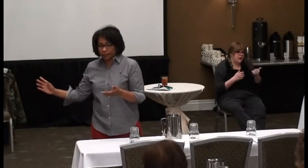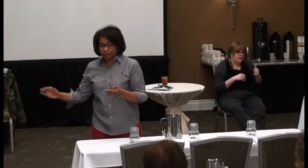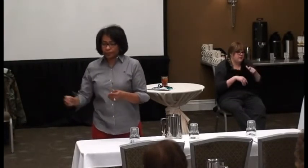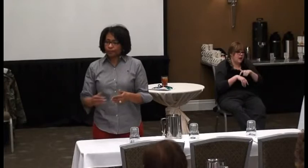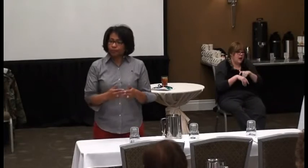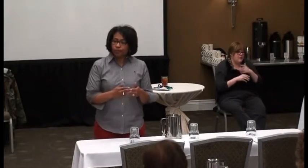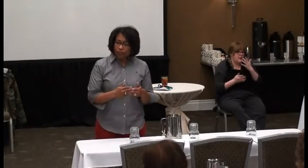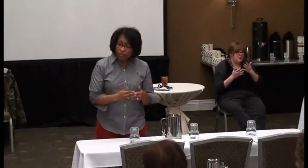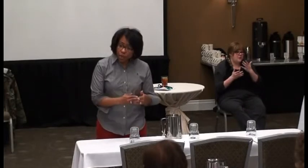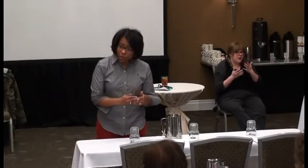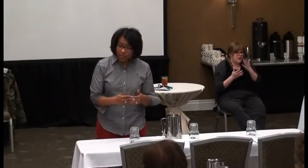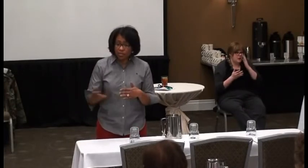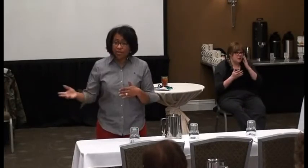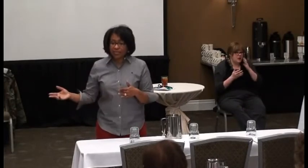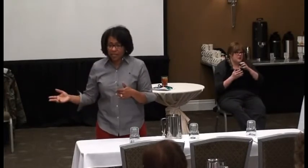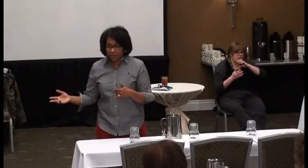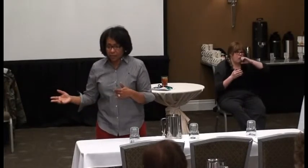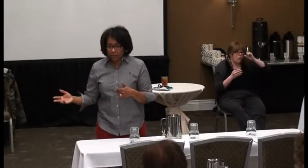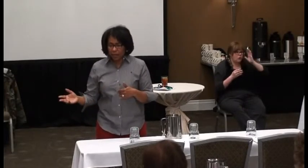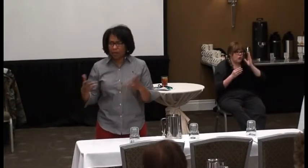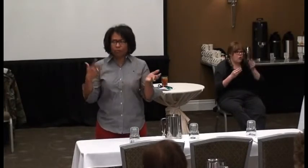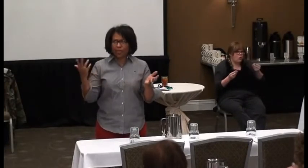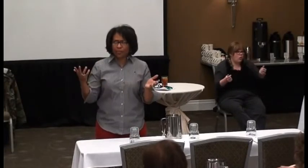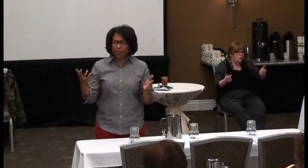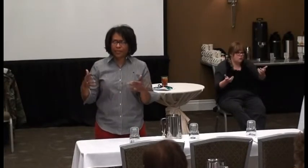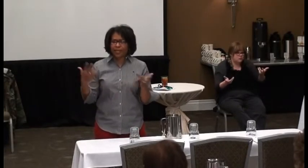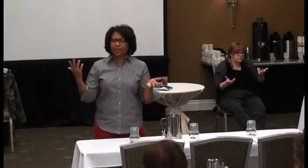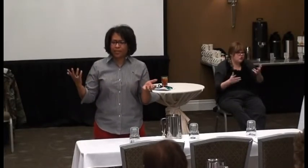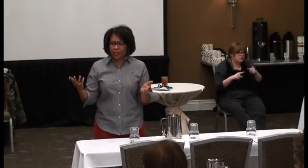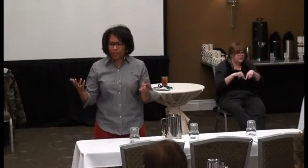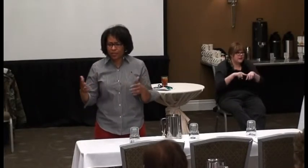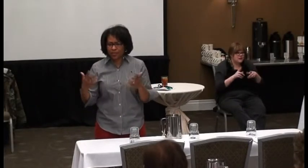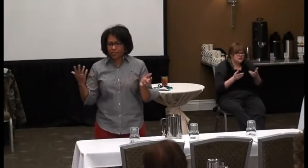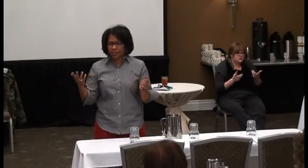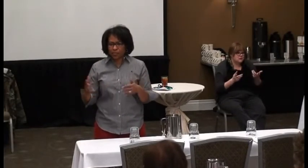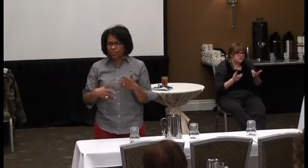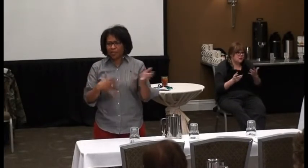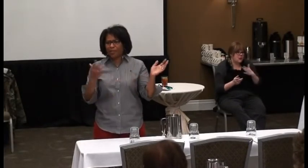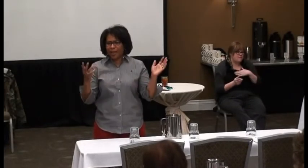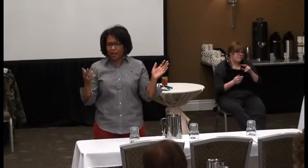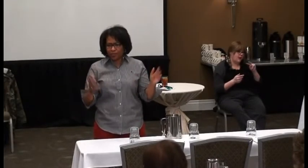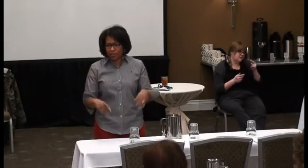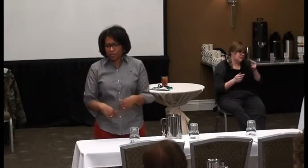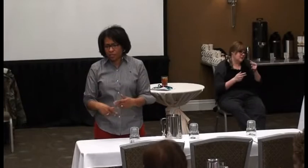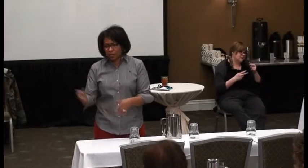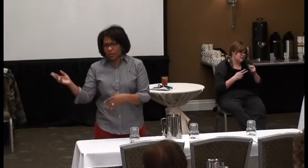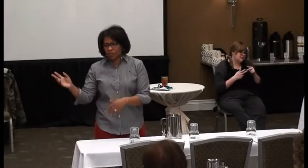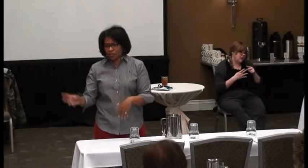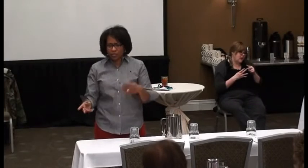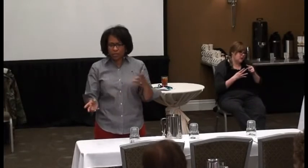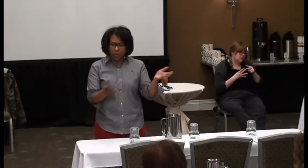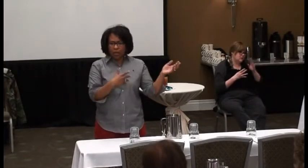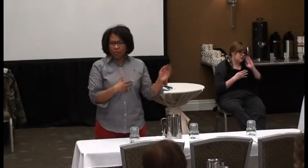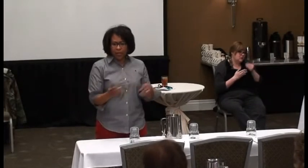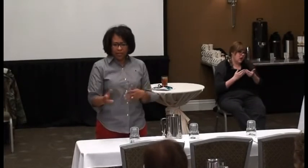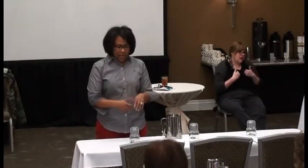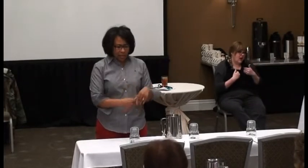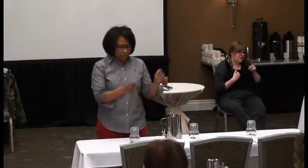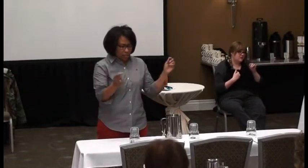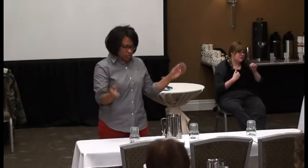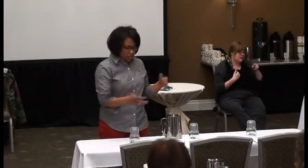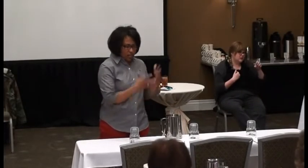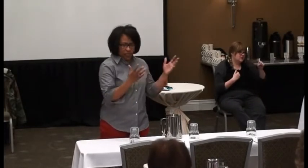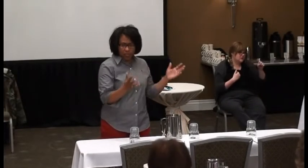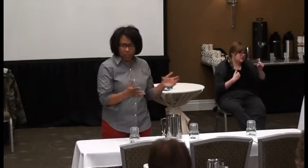away. So it's transient. My second son had transient tics. We took him to an allergist and his pediatrician, and we got